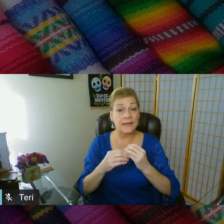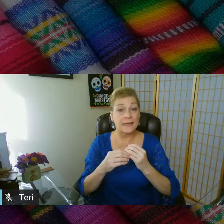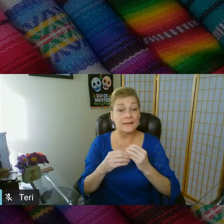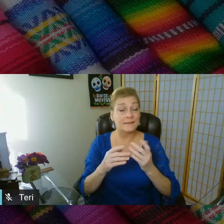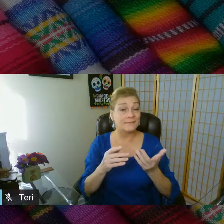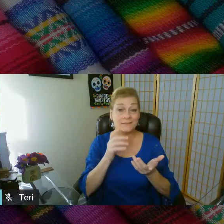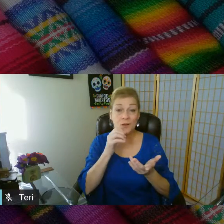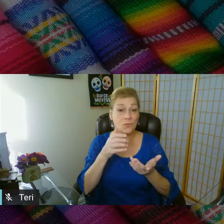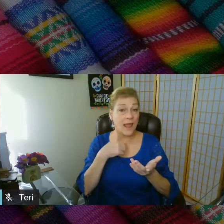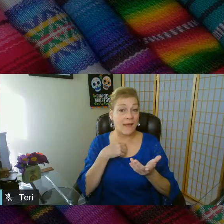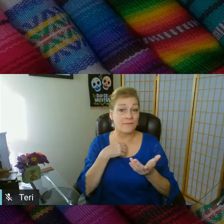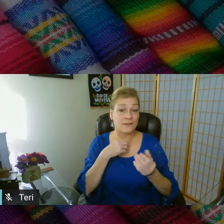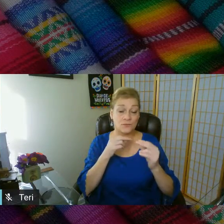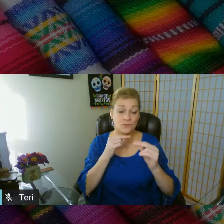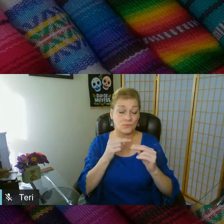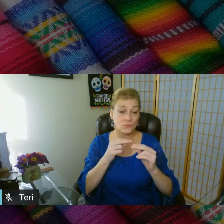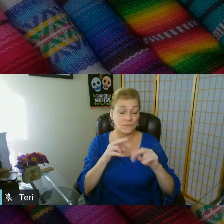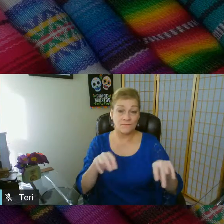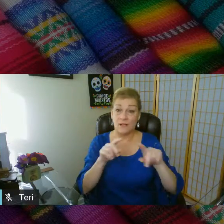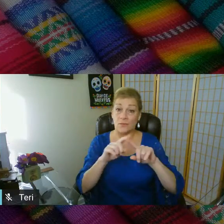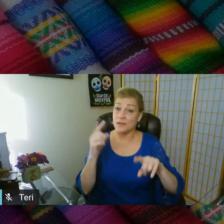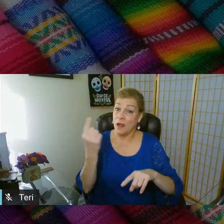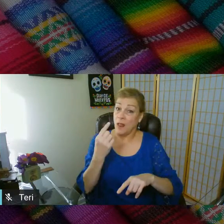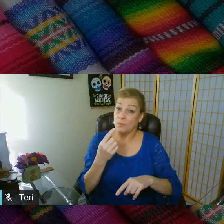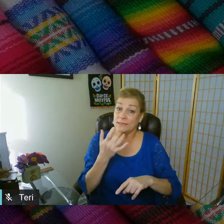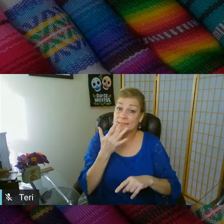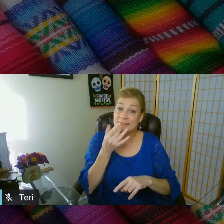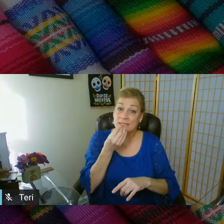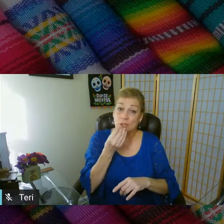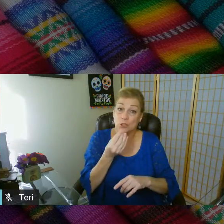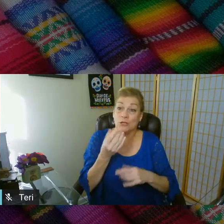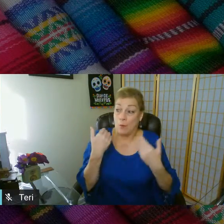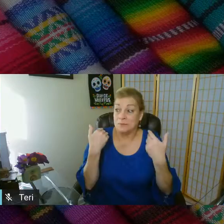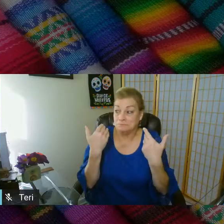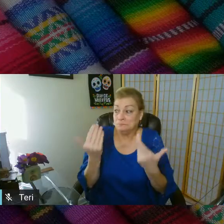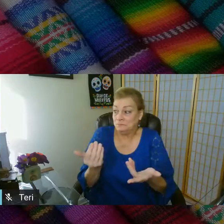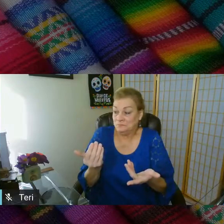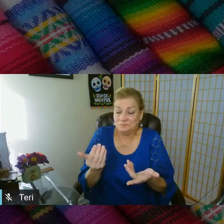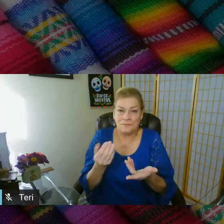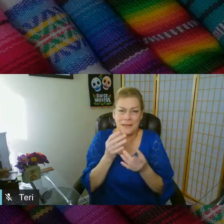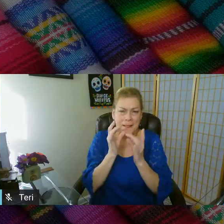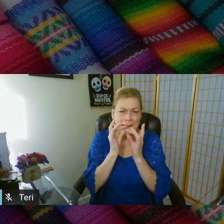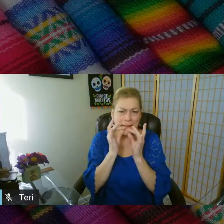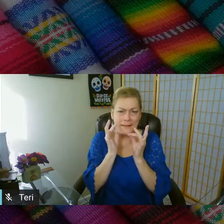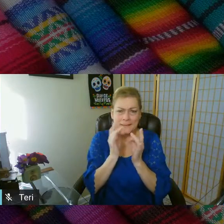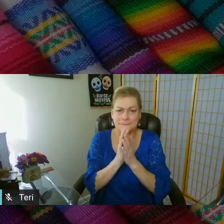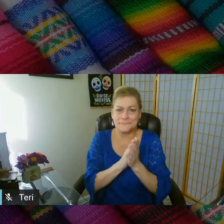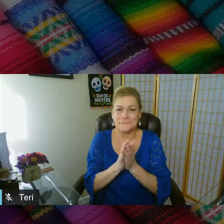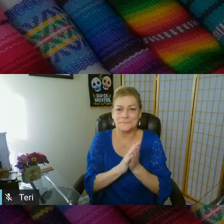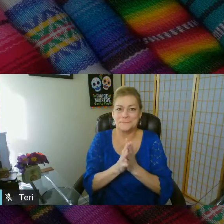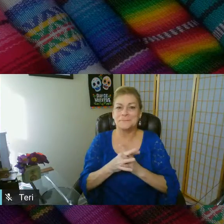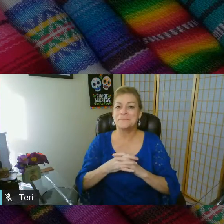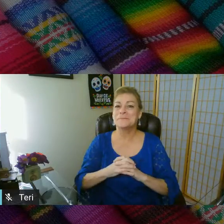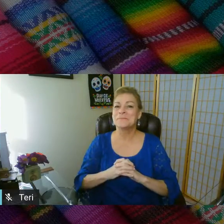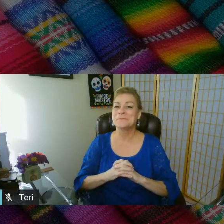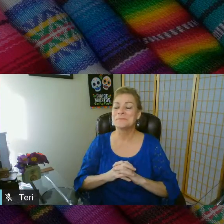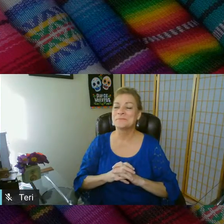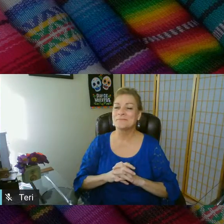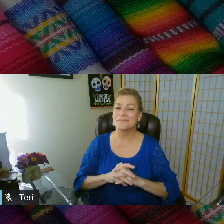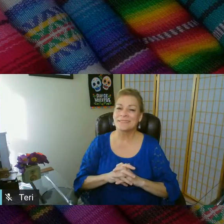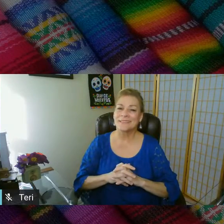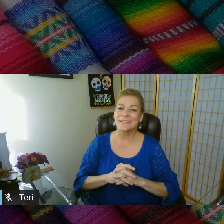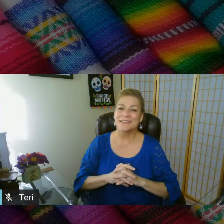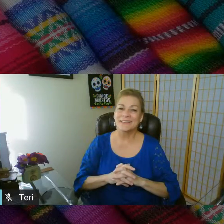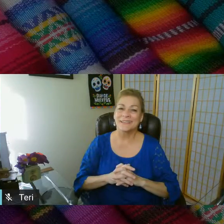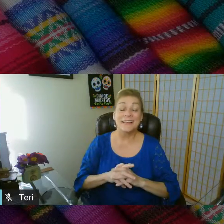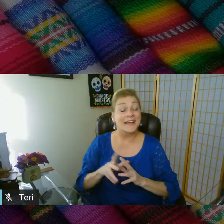But I've noticed it always tastes good. So I'll go ahead and eat those tamales because they are very, very good. So this is,